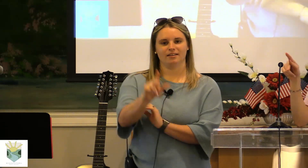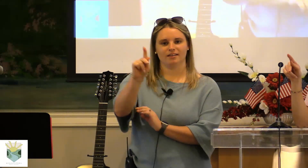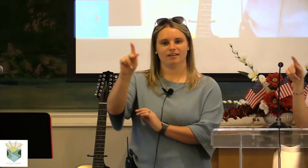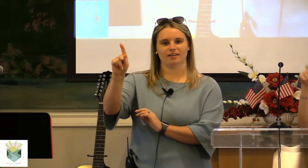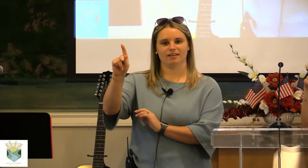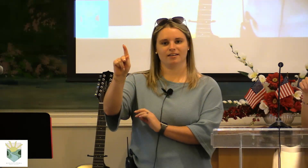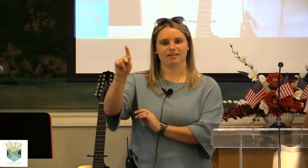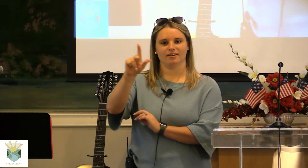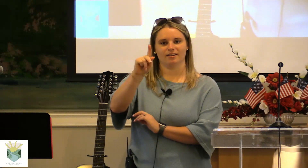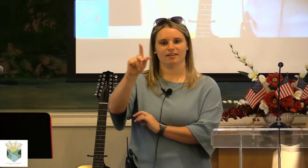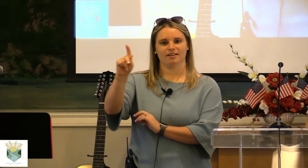KK. Yeah.